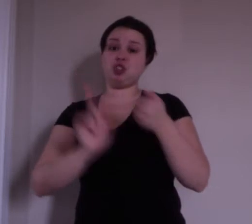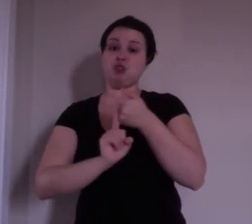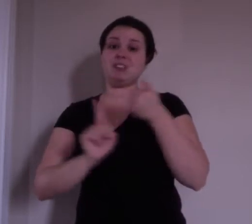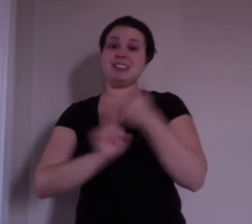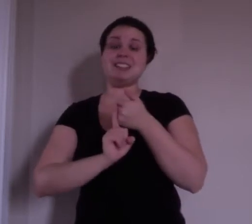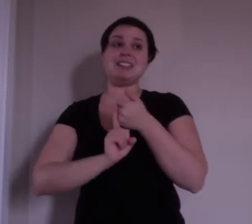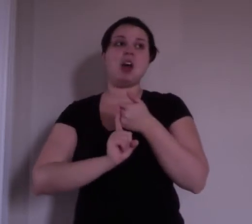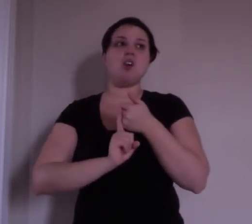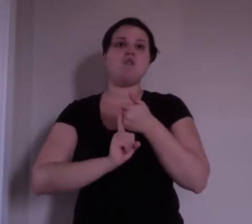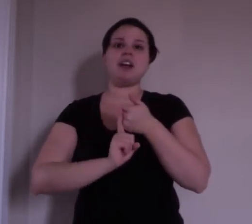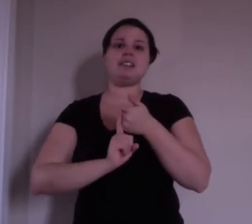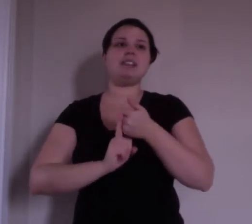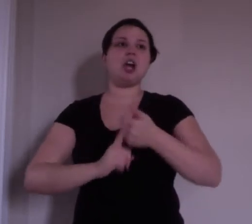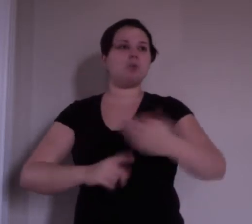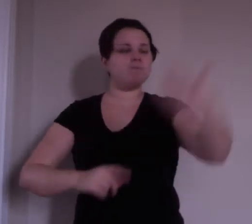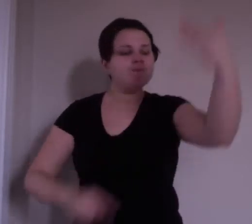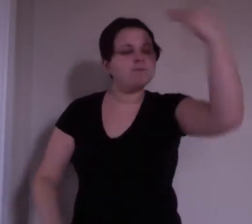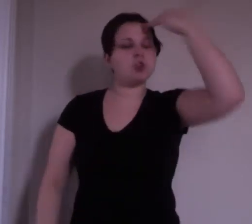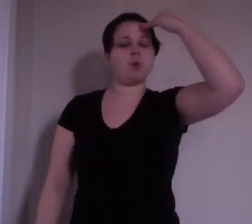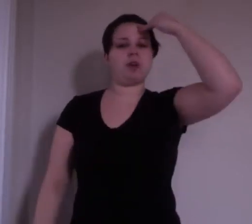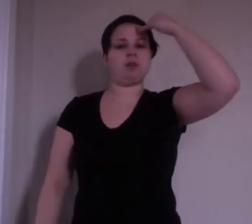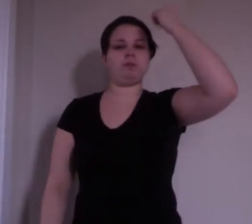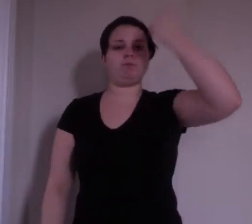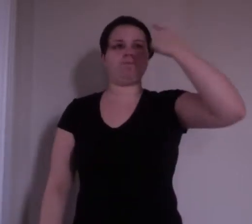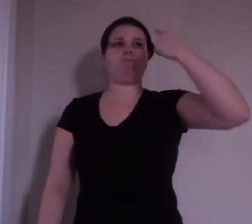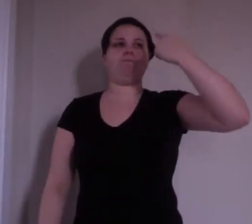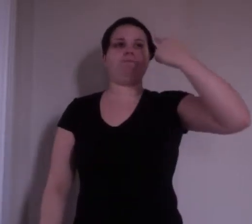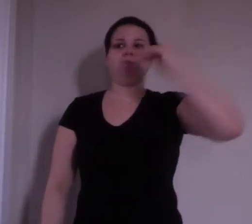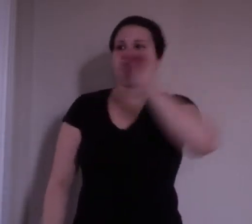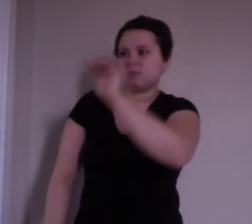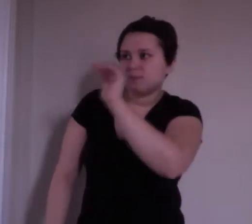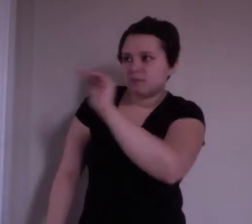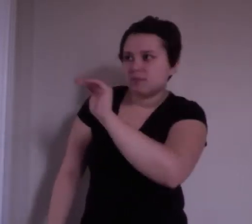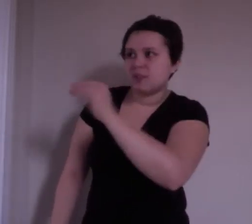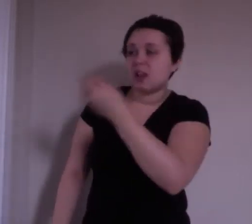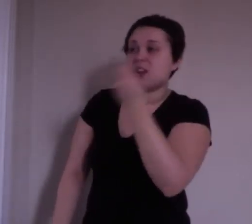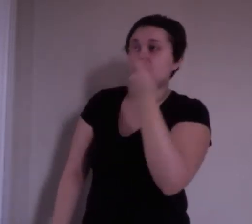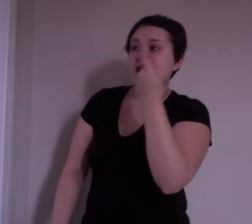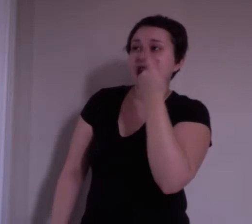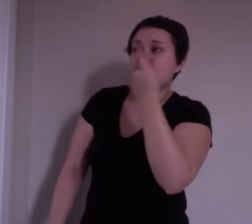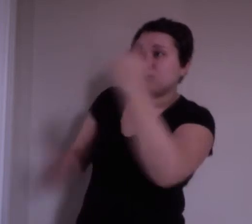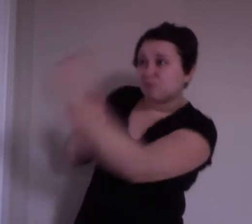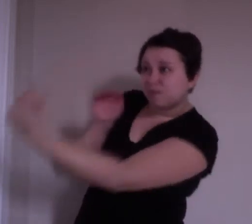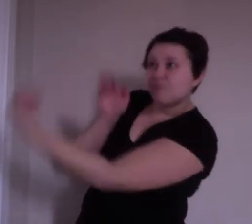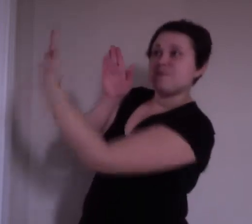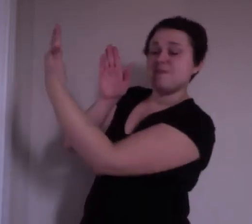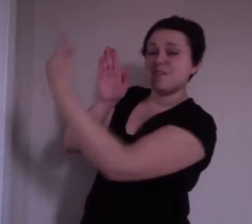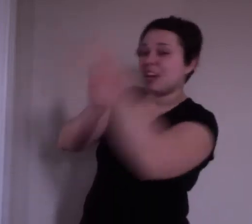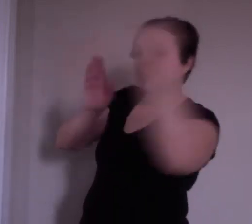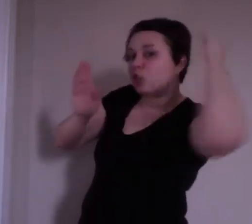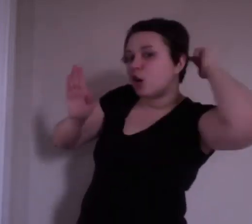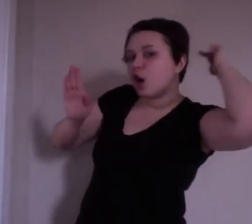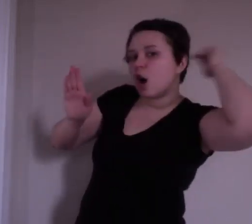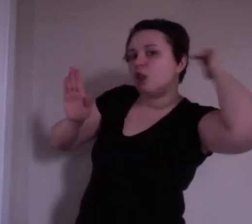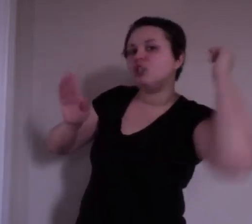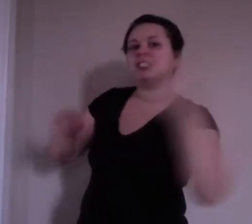knowing that nudges us to look our conscience dead in the eye and ask ourselves the tough